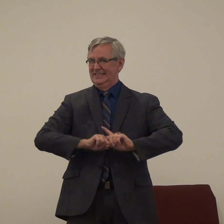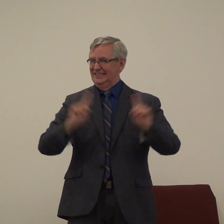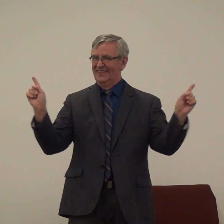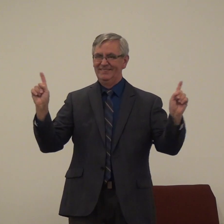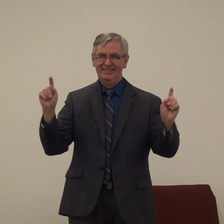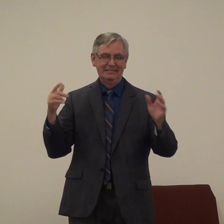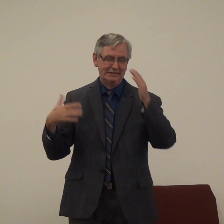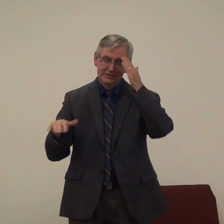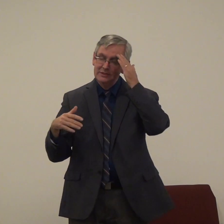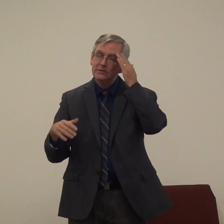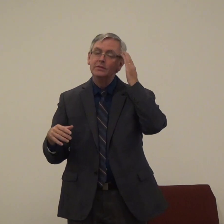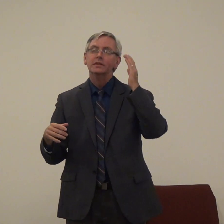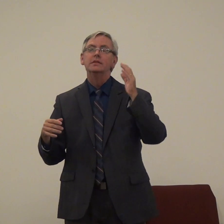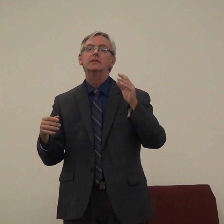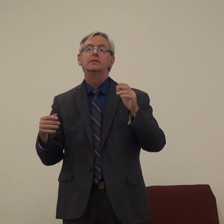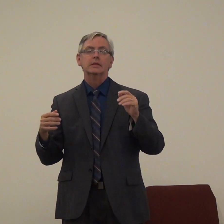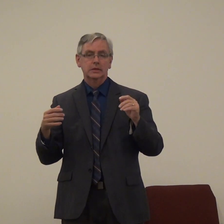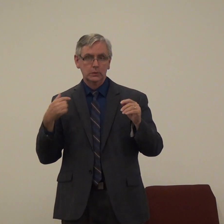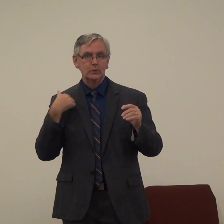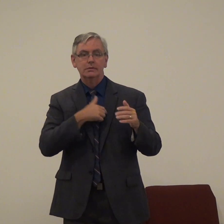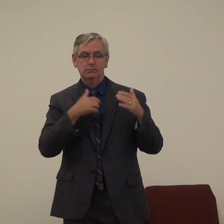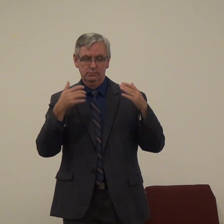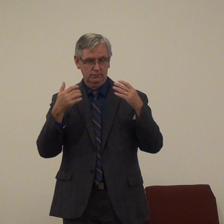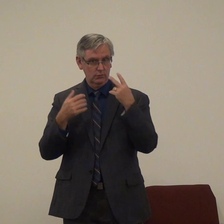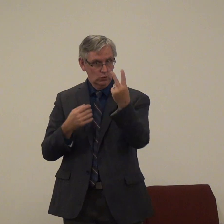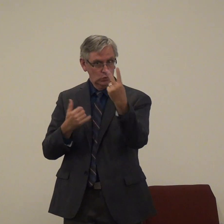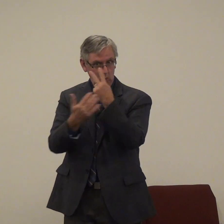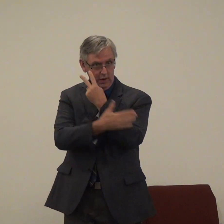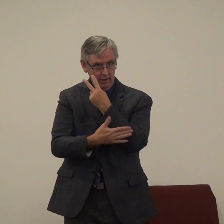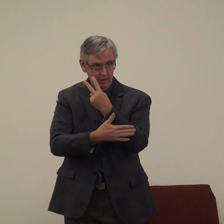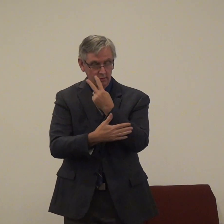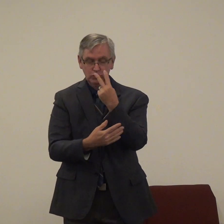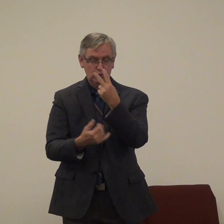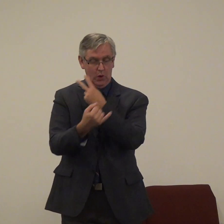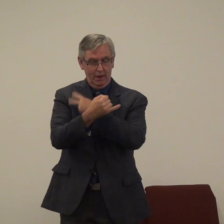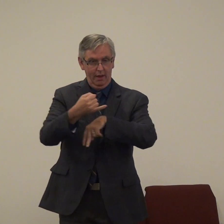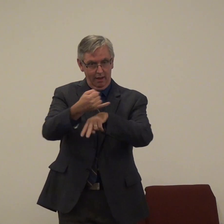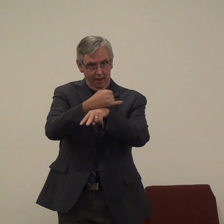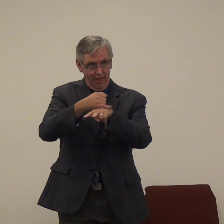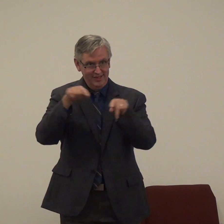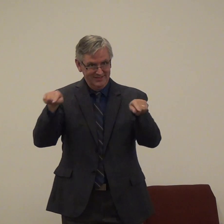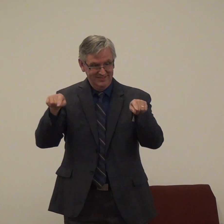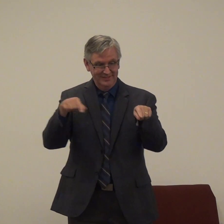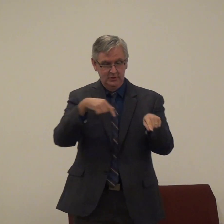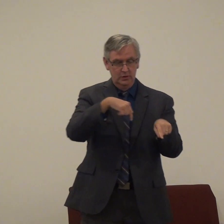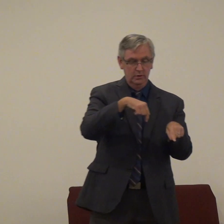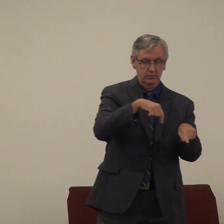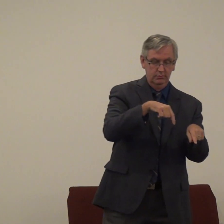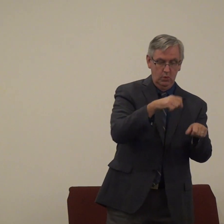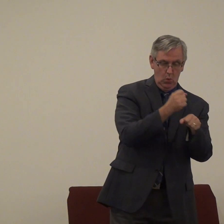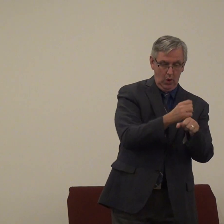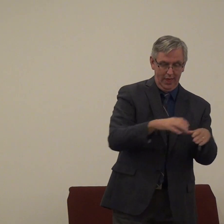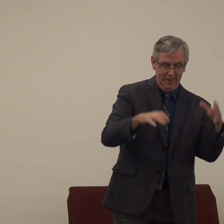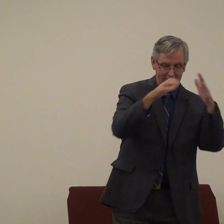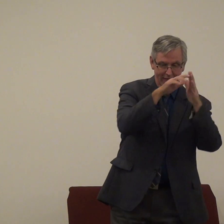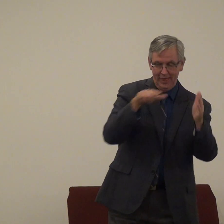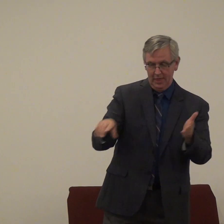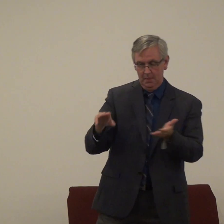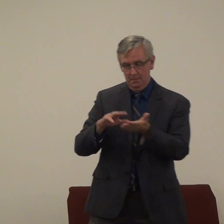for 3 weeks, and it was very different. We went to two islands. First, we went to